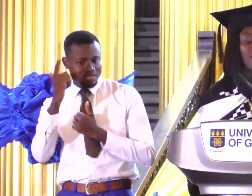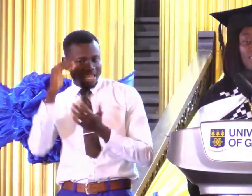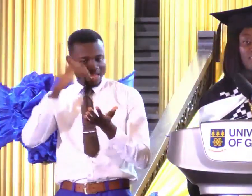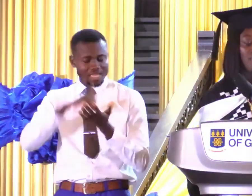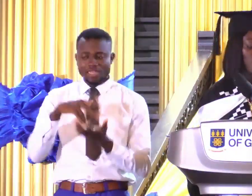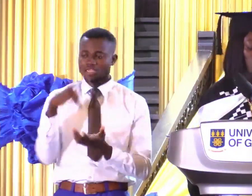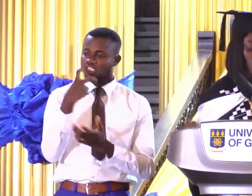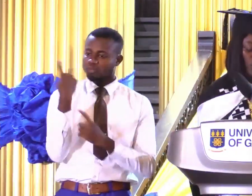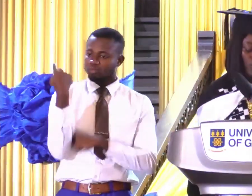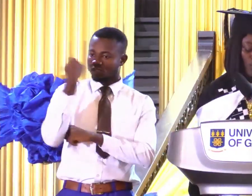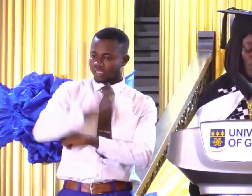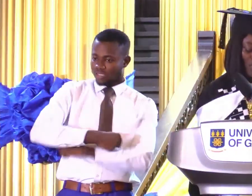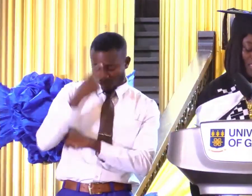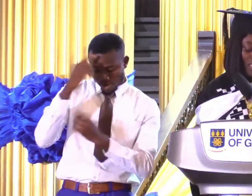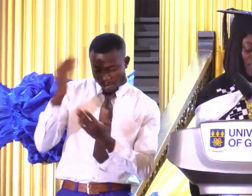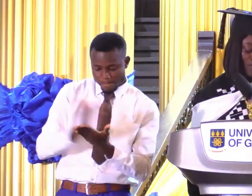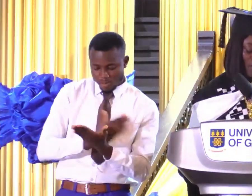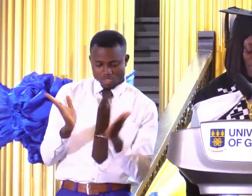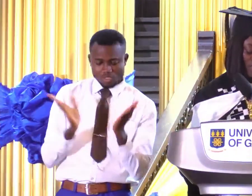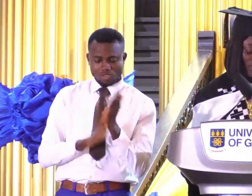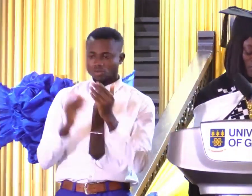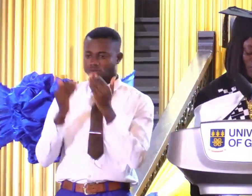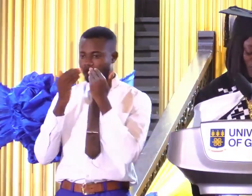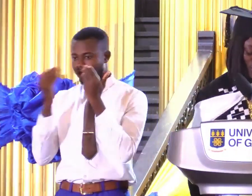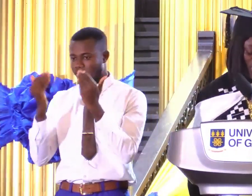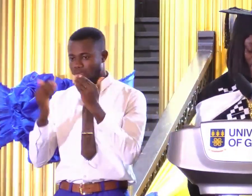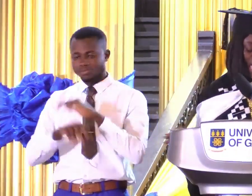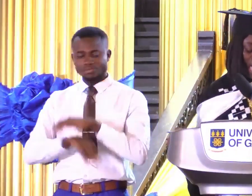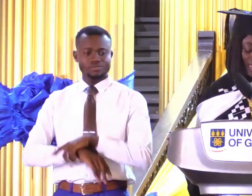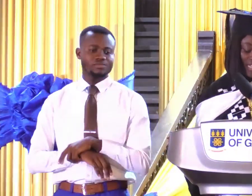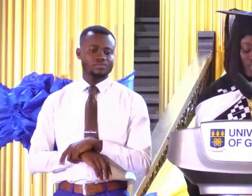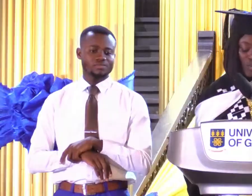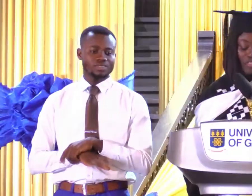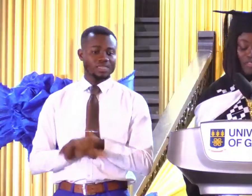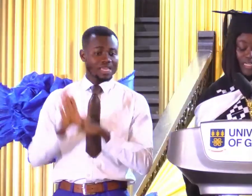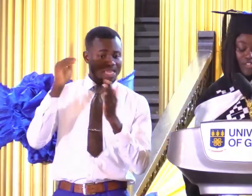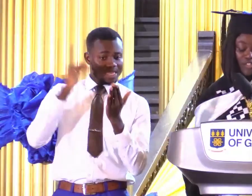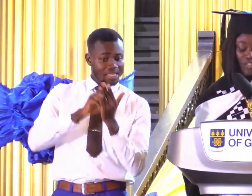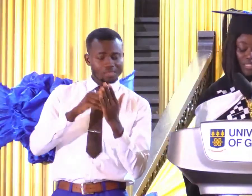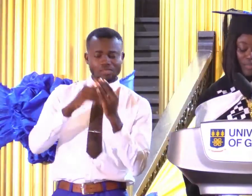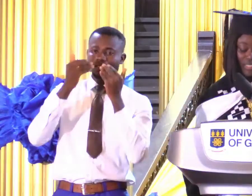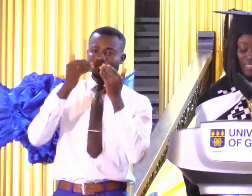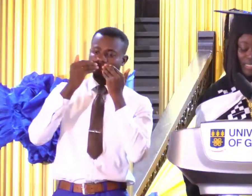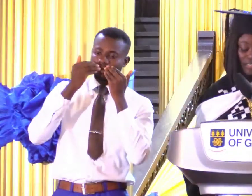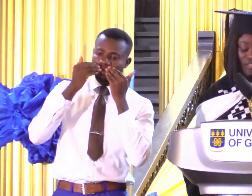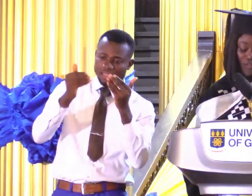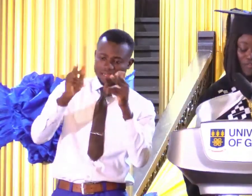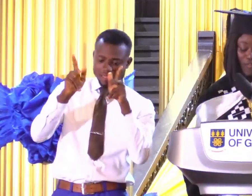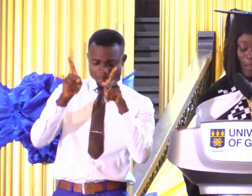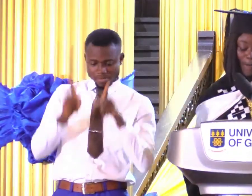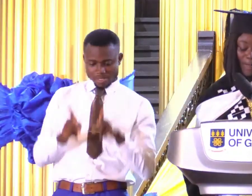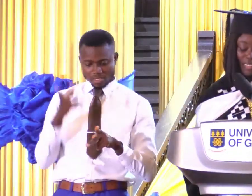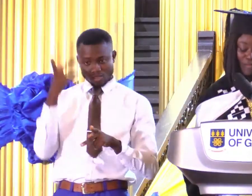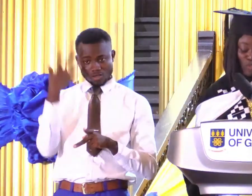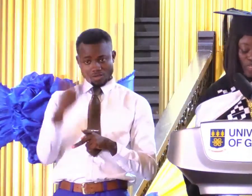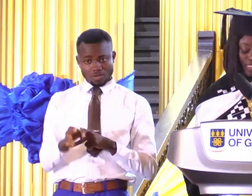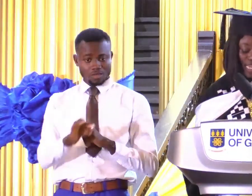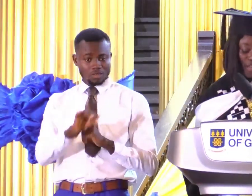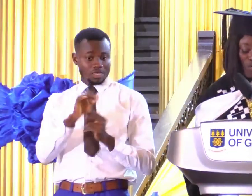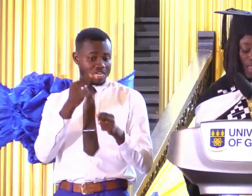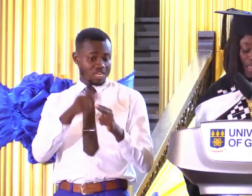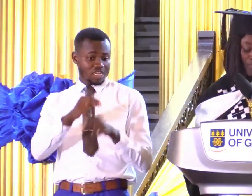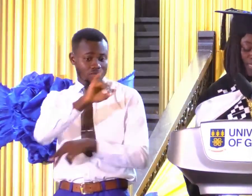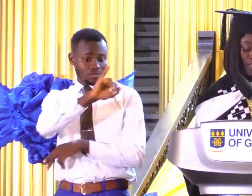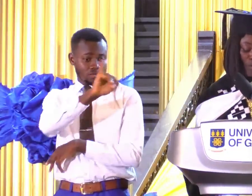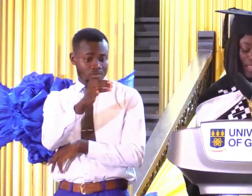our basic school. Thank you very much. I'd like to acknowledge the presence of Madam Joyce